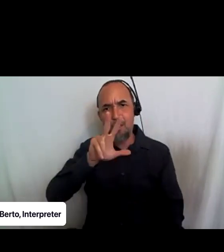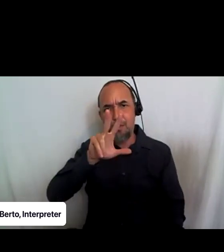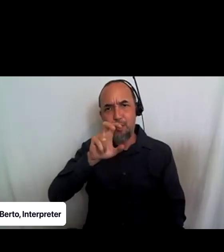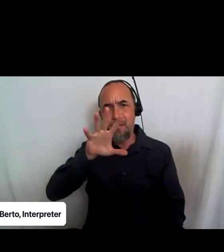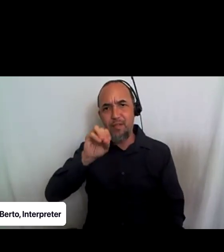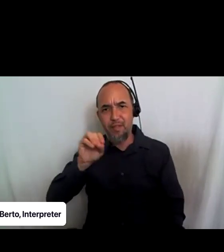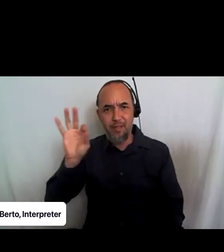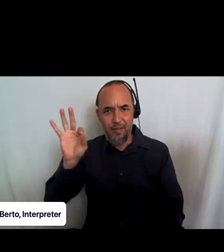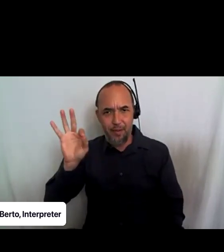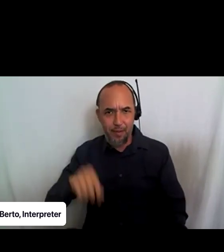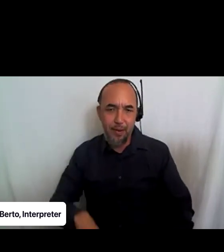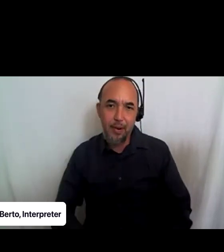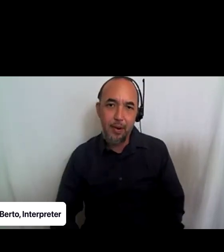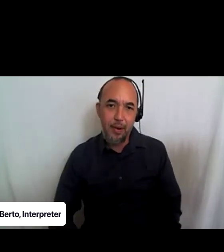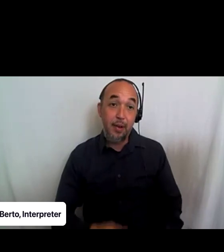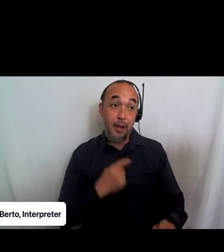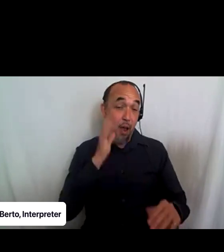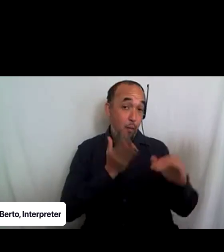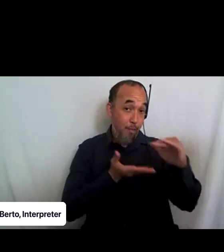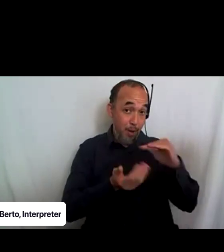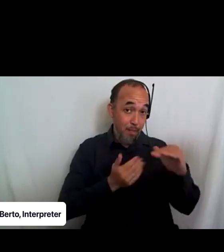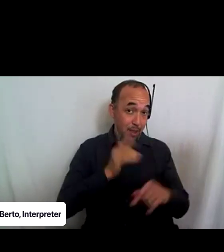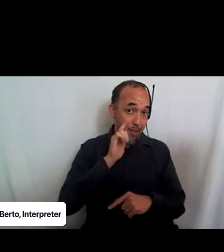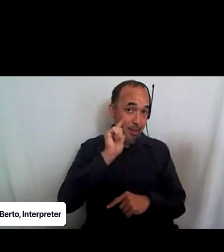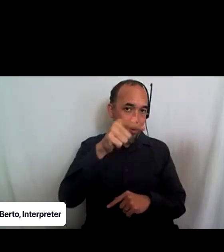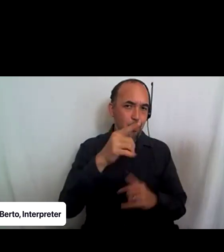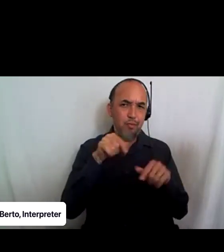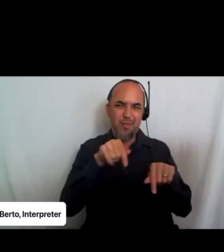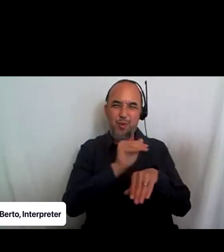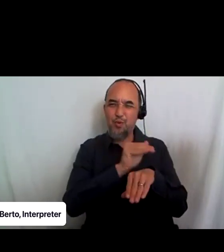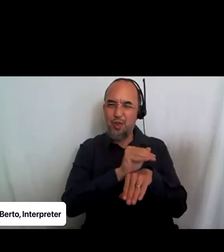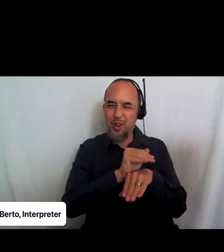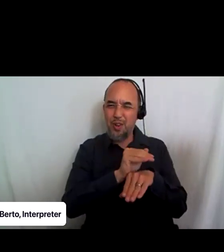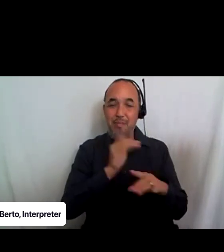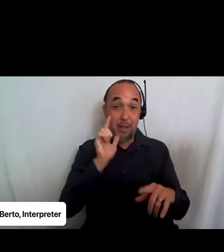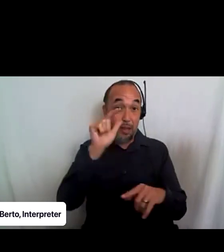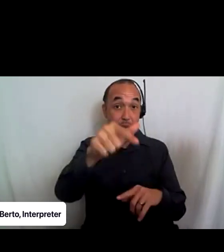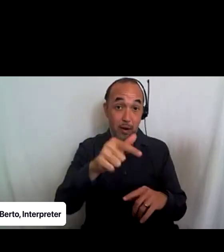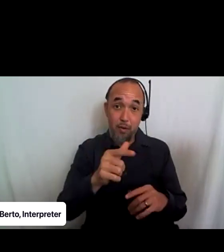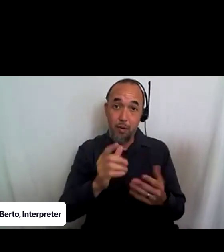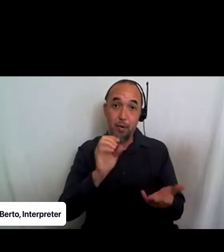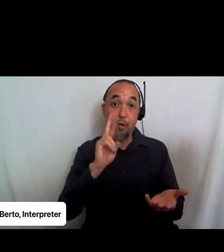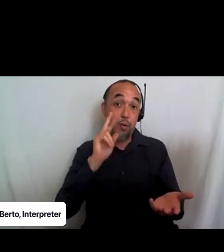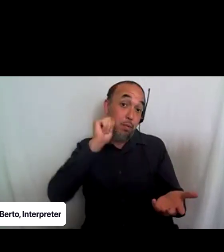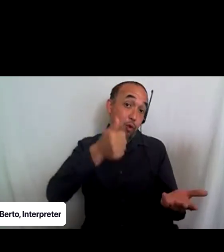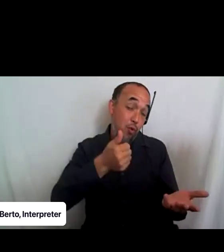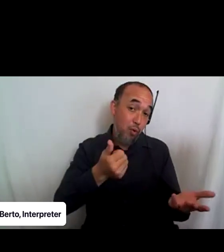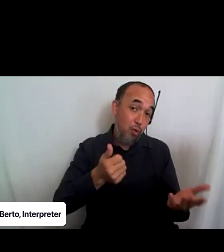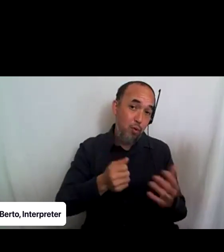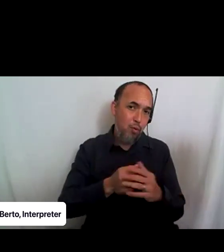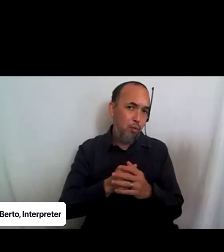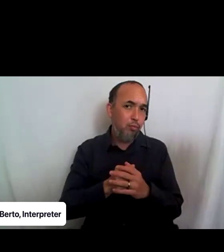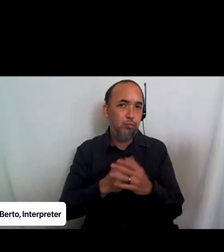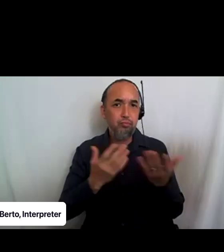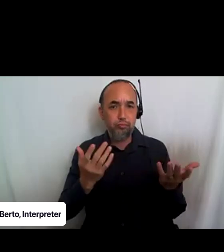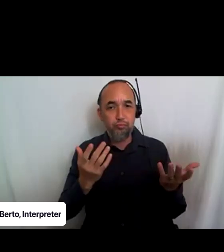call, Charlie. I'm baking mine later tonight. So those are baking it later tonight or tomorrow. We'll just